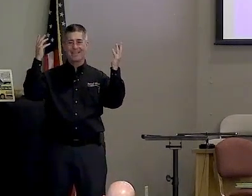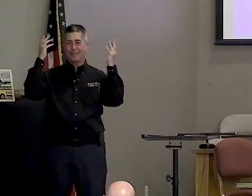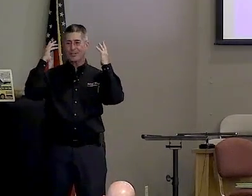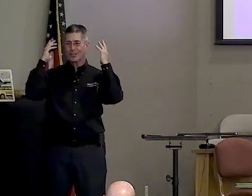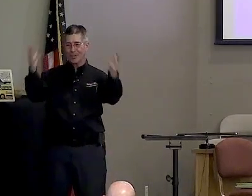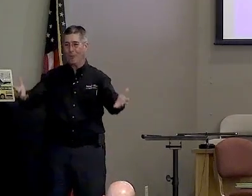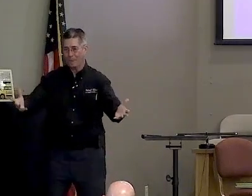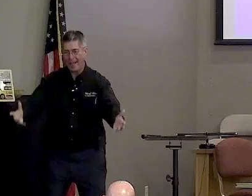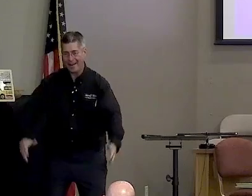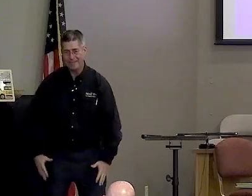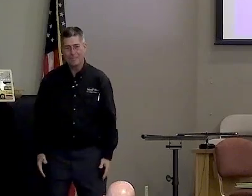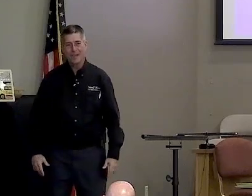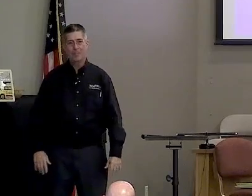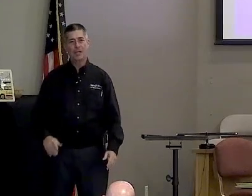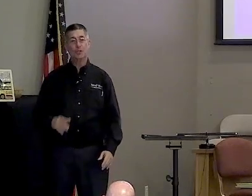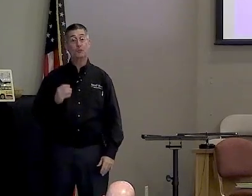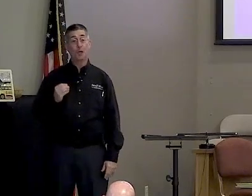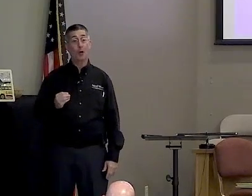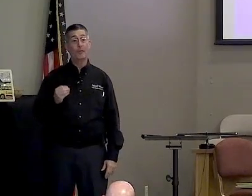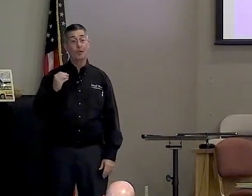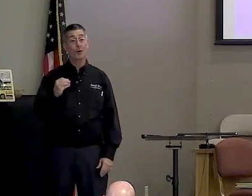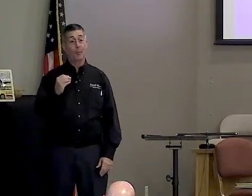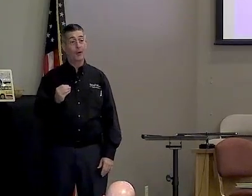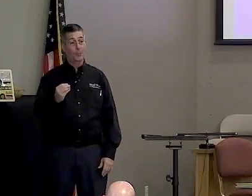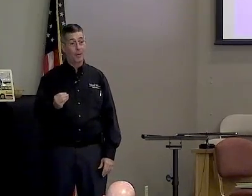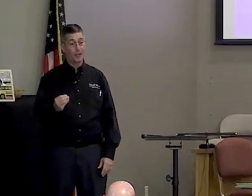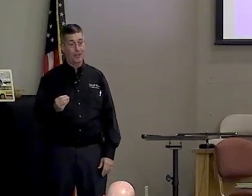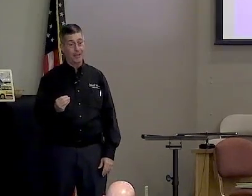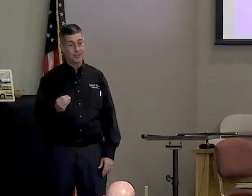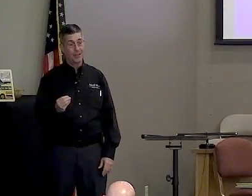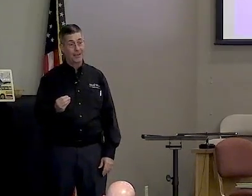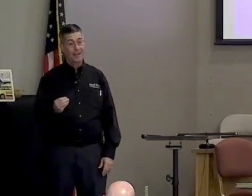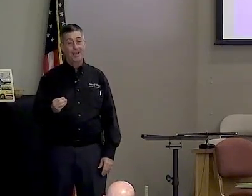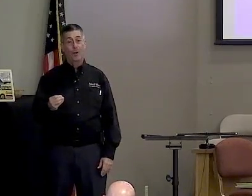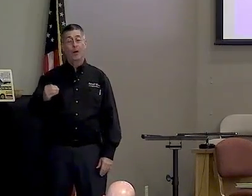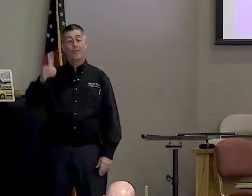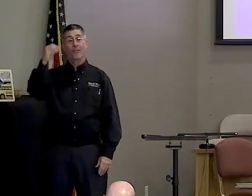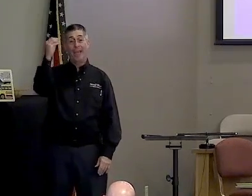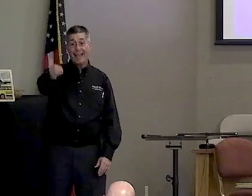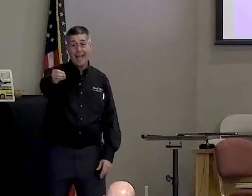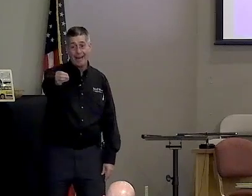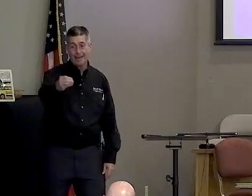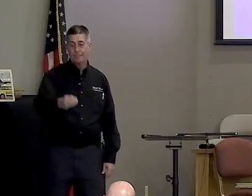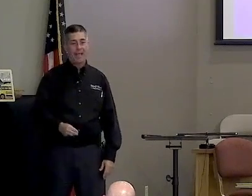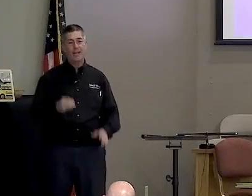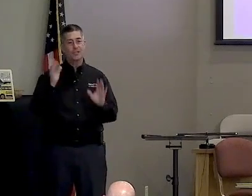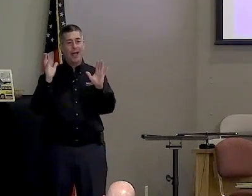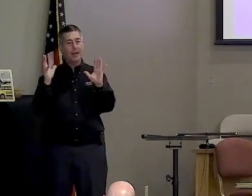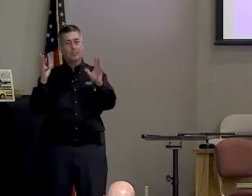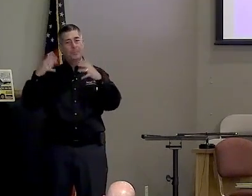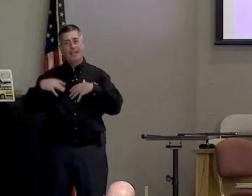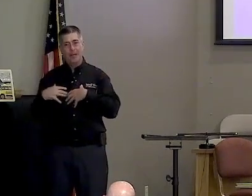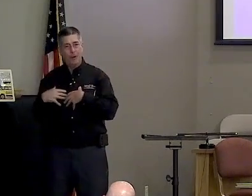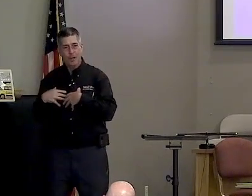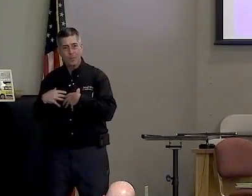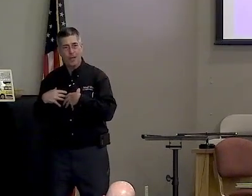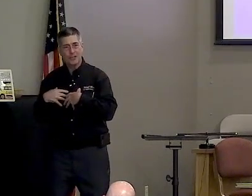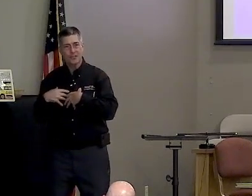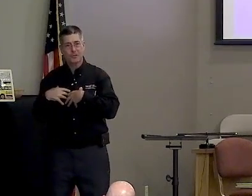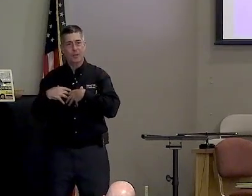that was just so fun. Because you know that you were part of the process where they got it. And it's not being a part of the process as much